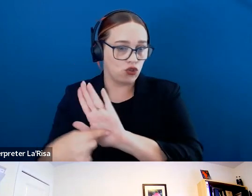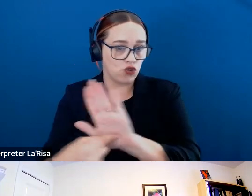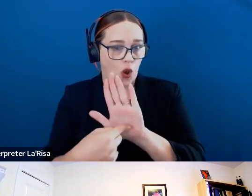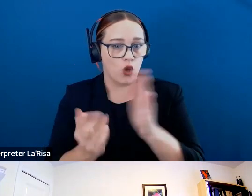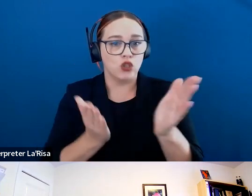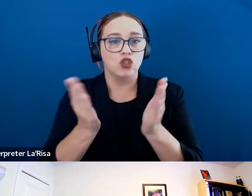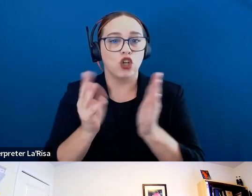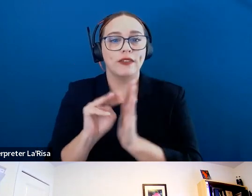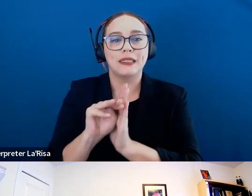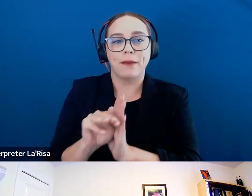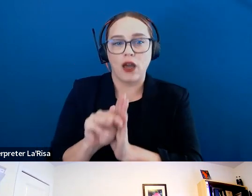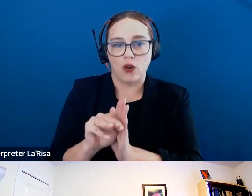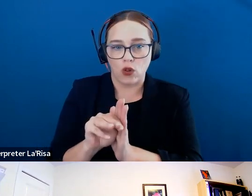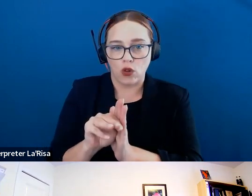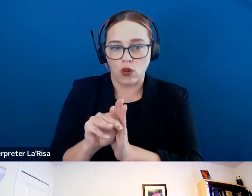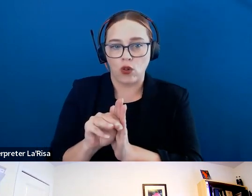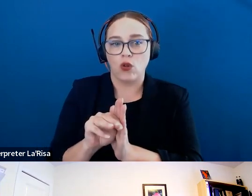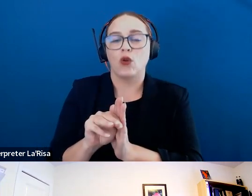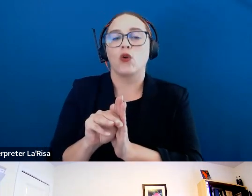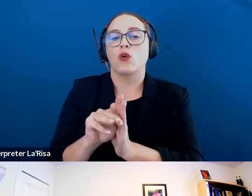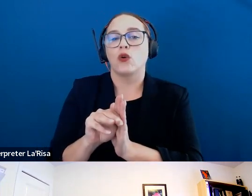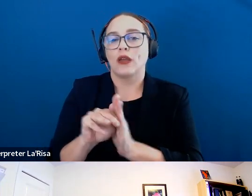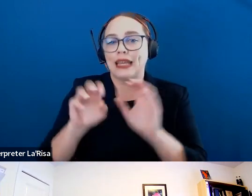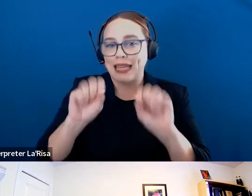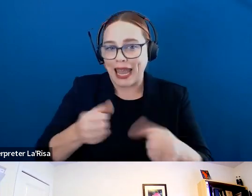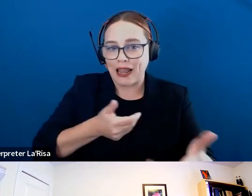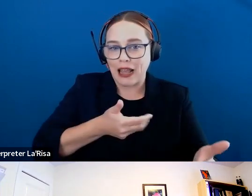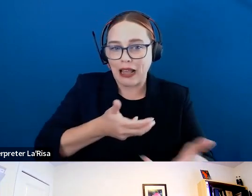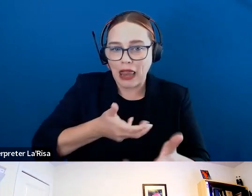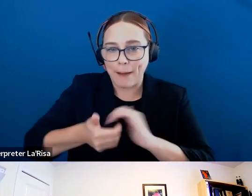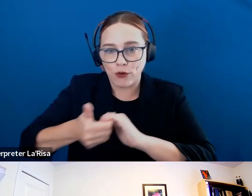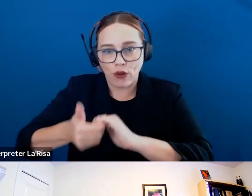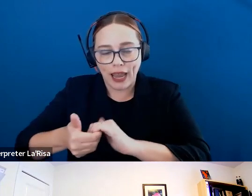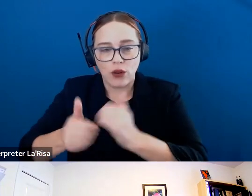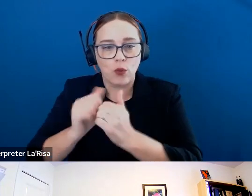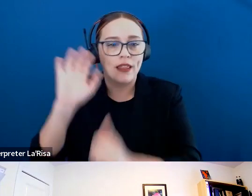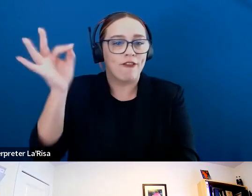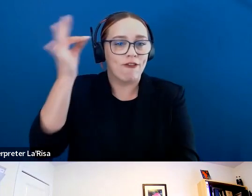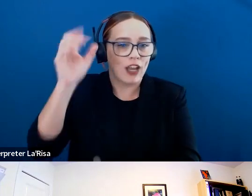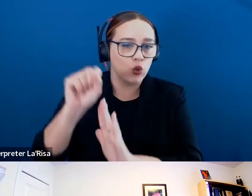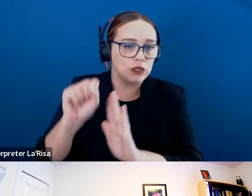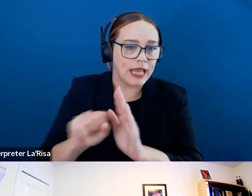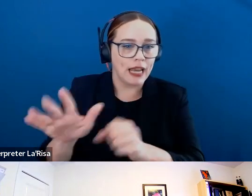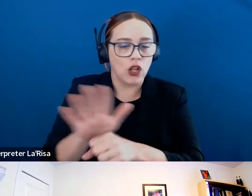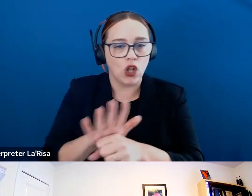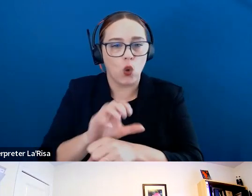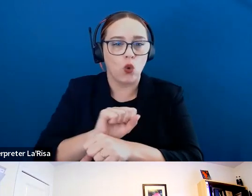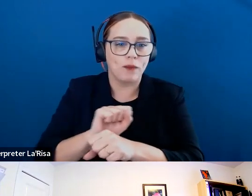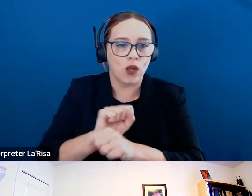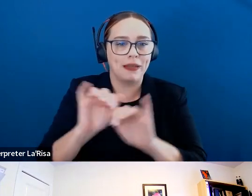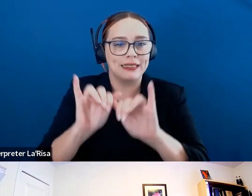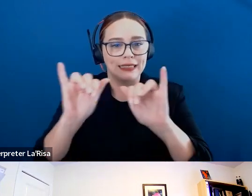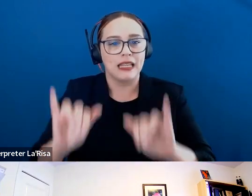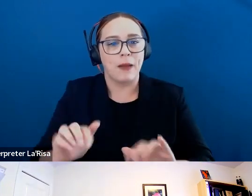to collaborate with federal, state, local employment system, partnerships with employment programs and services, and the